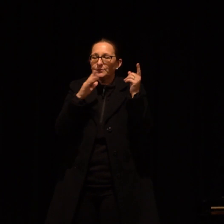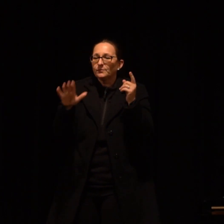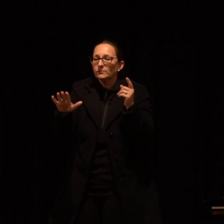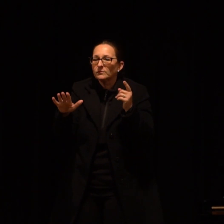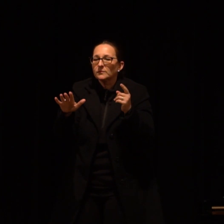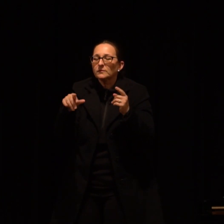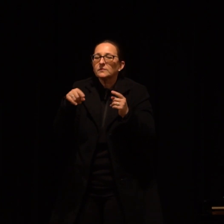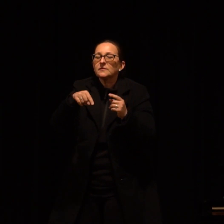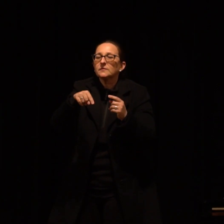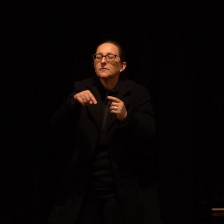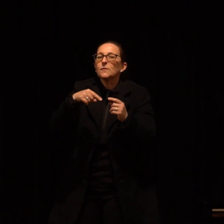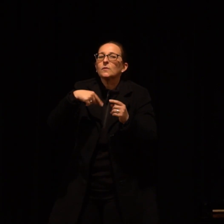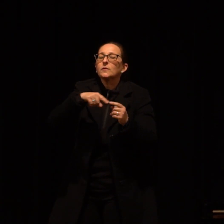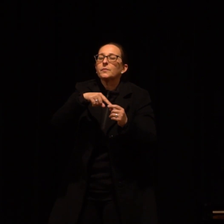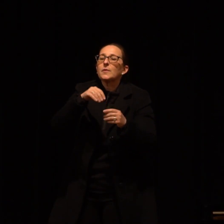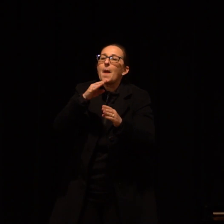hospital. And Anita said,